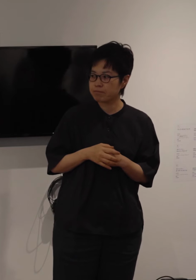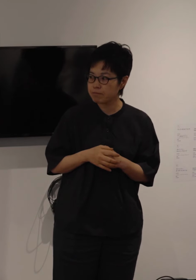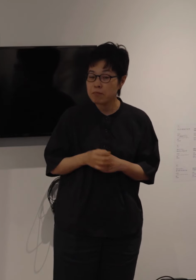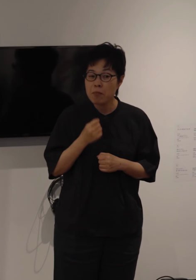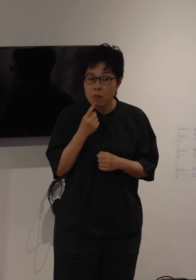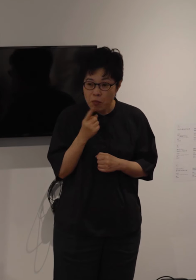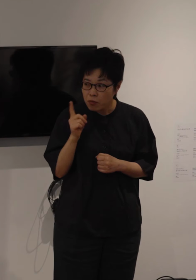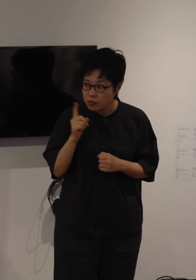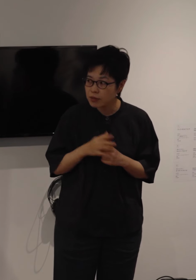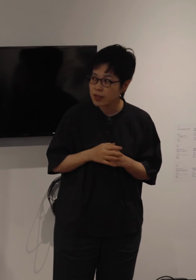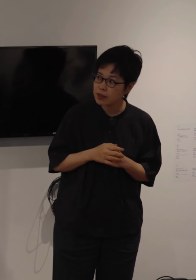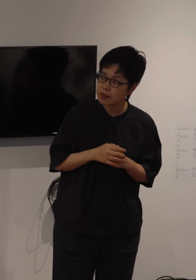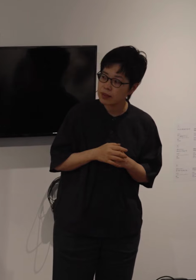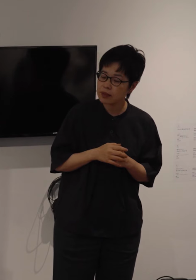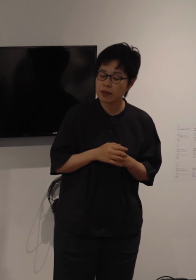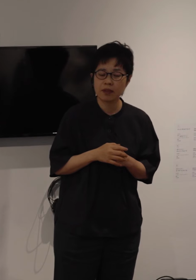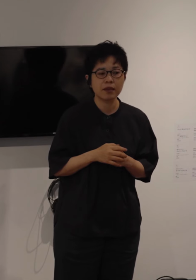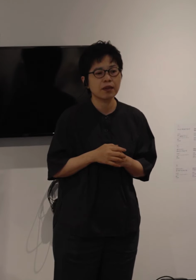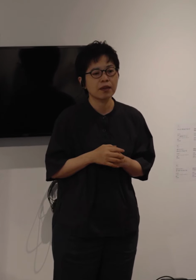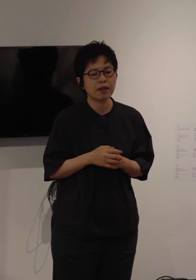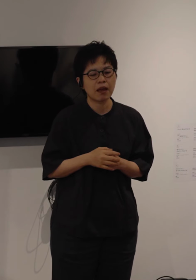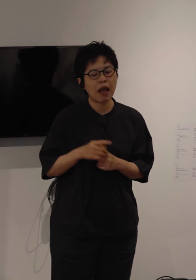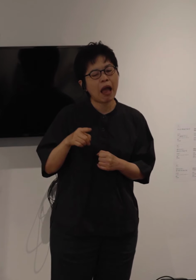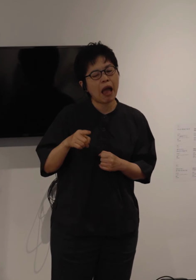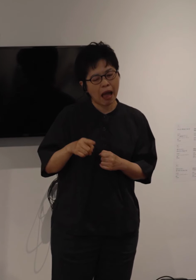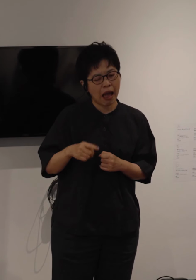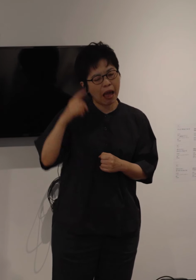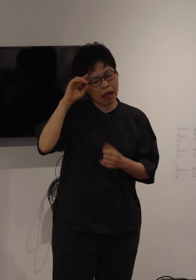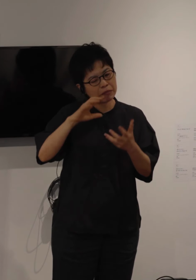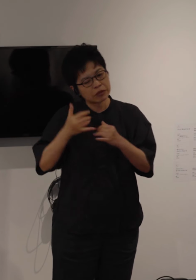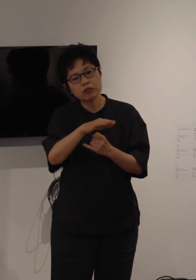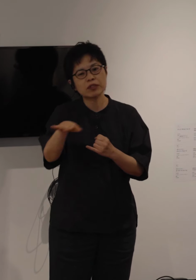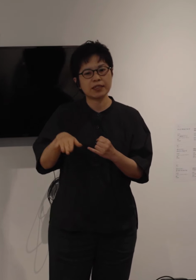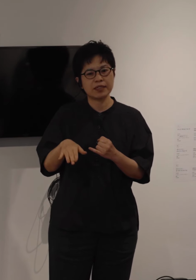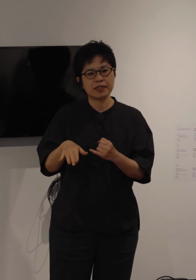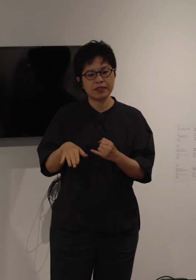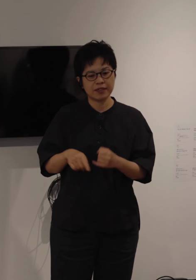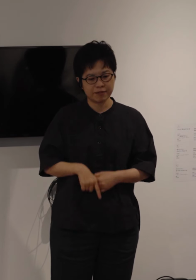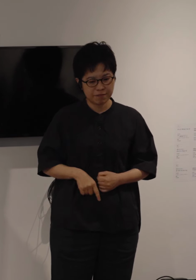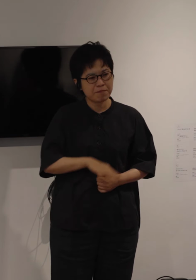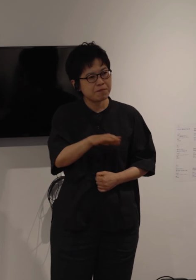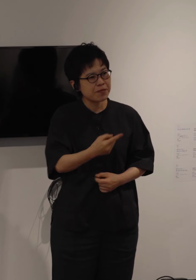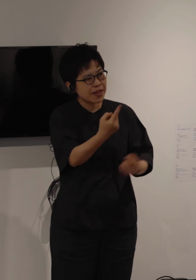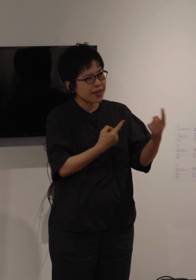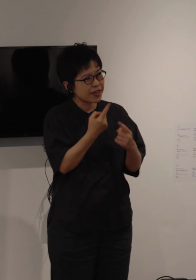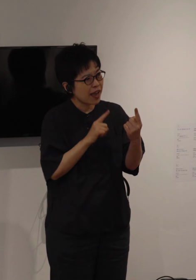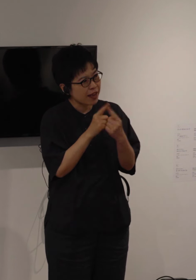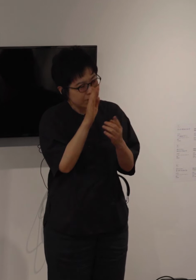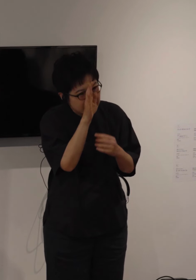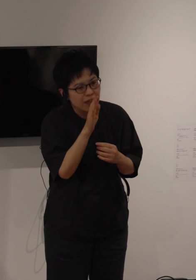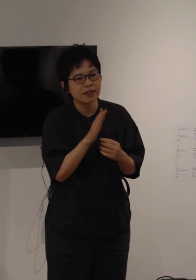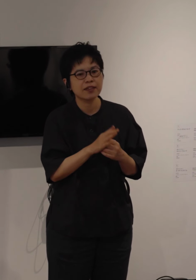misfits." So you'll see, it seems like in the UK, the press really don't understand this work and see it as